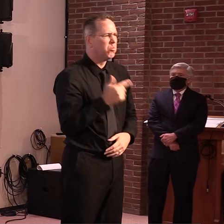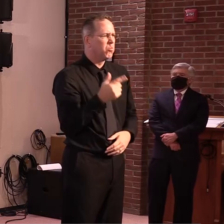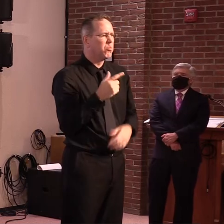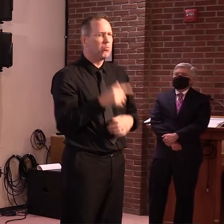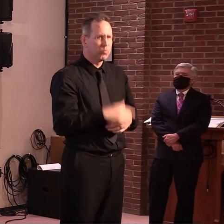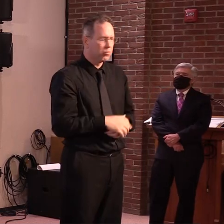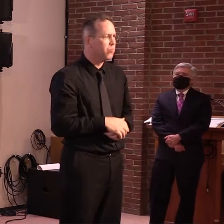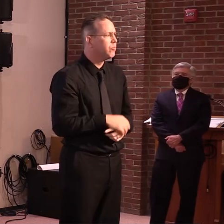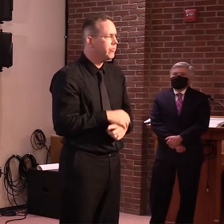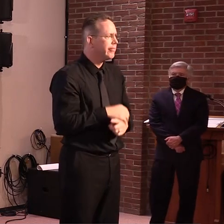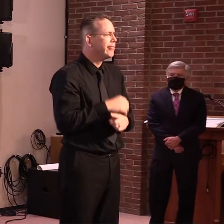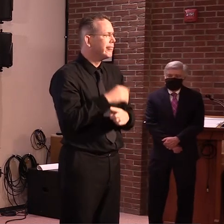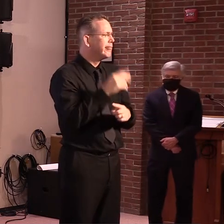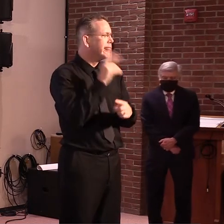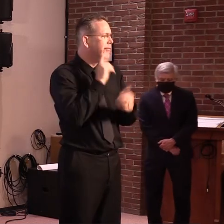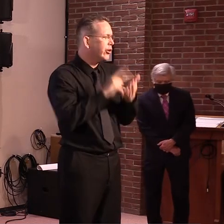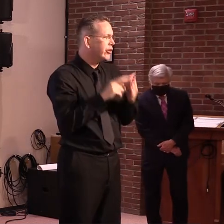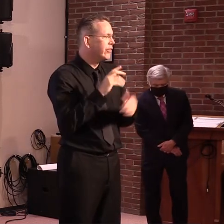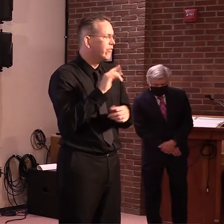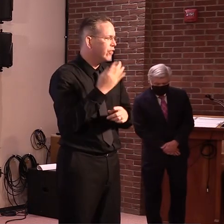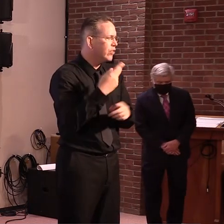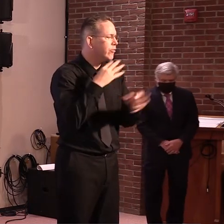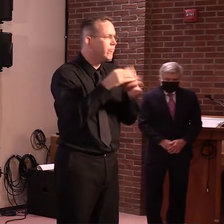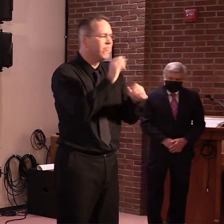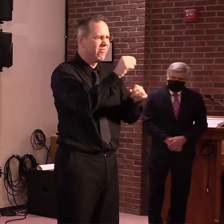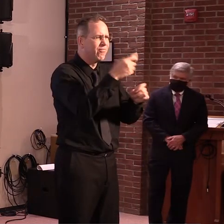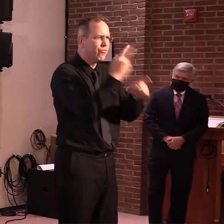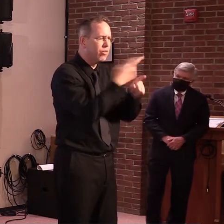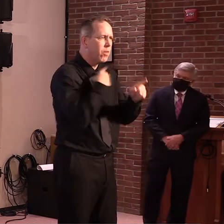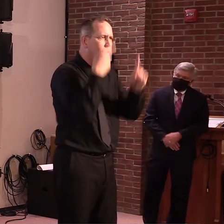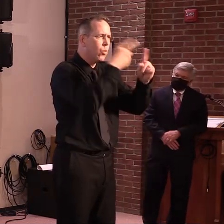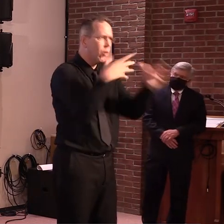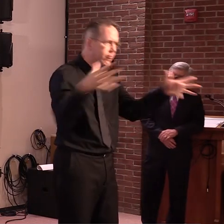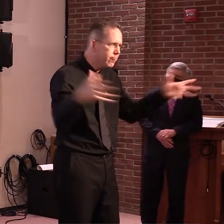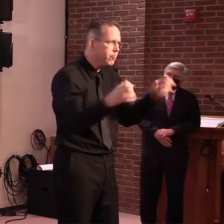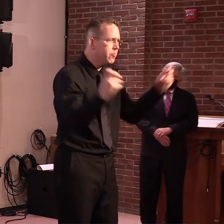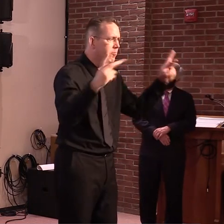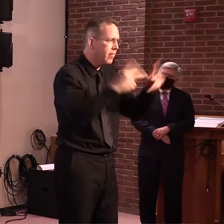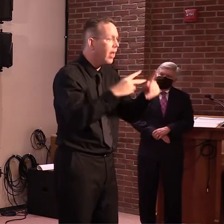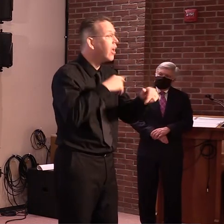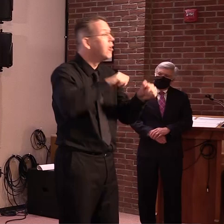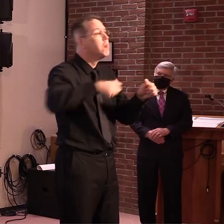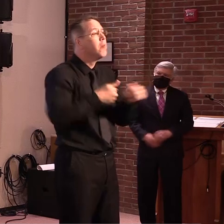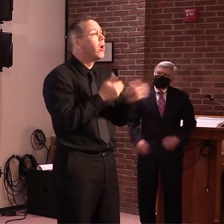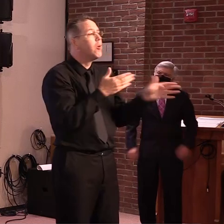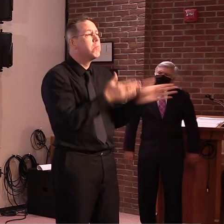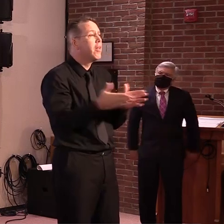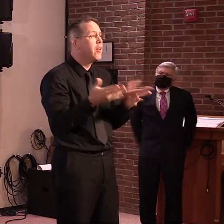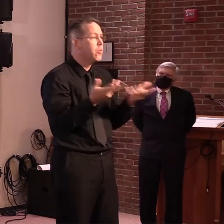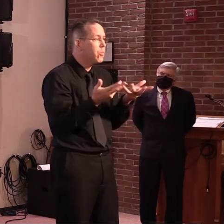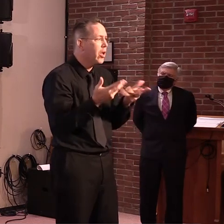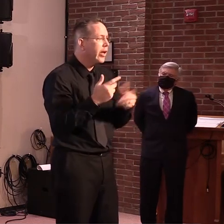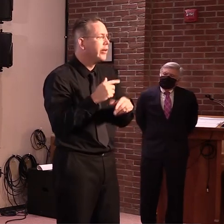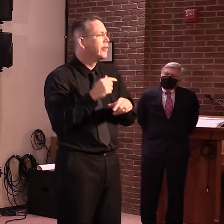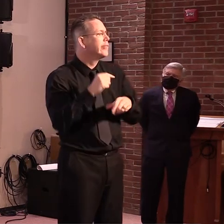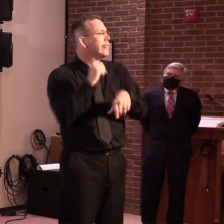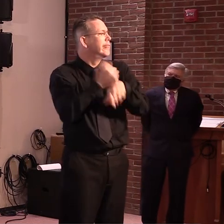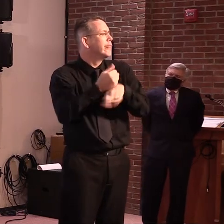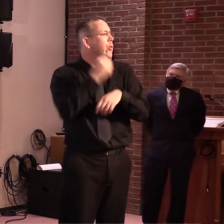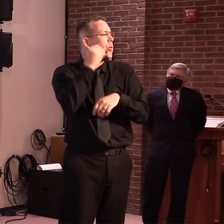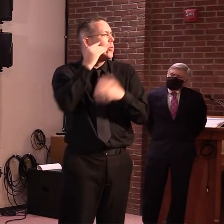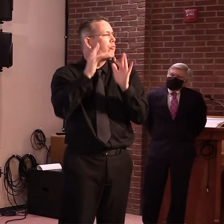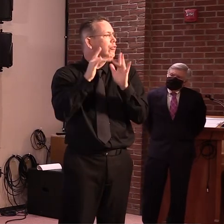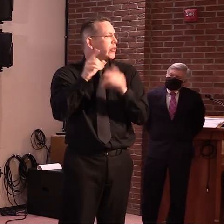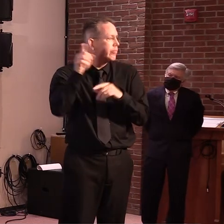to do remote learning, if nothing left as a contingency. I think it is, there's two parts to that. One is certainly the broadband aspect.